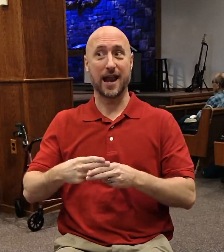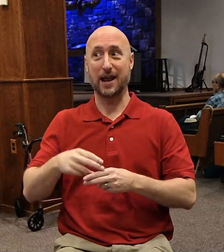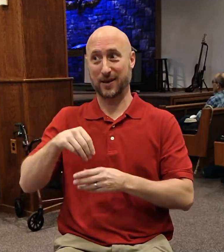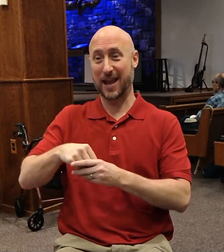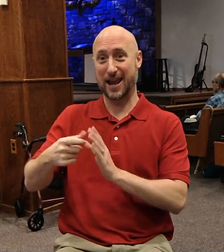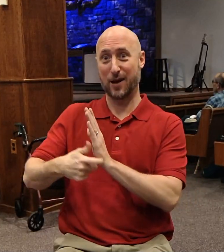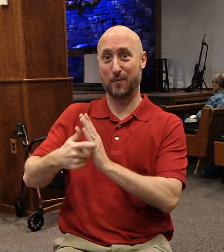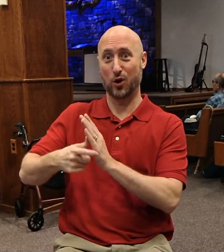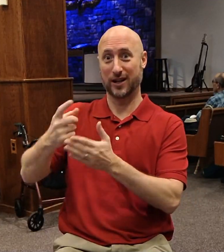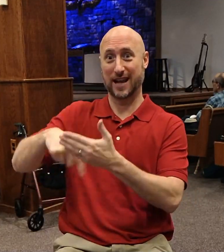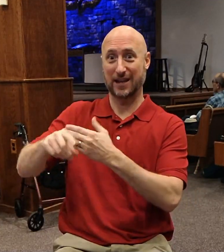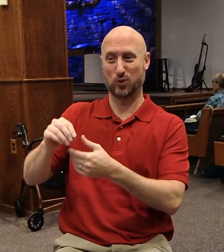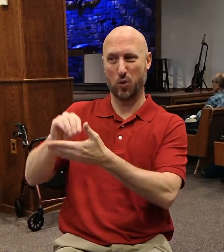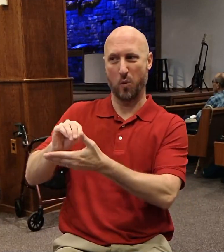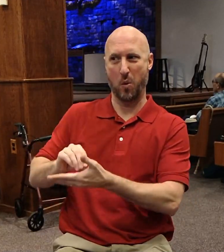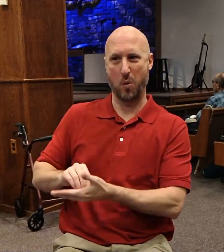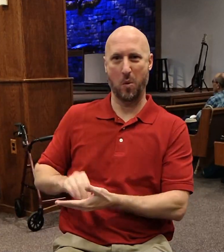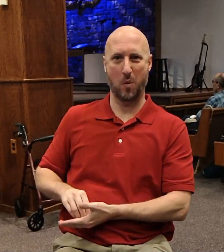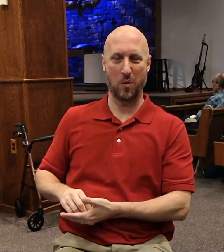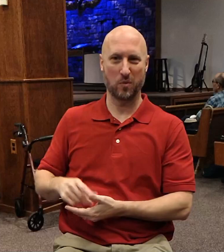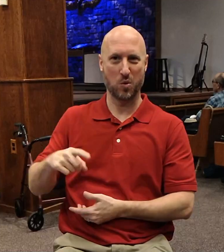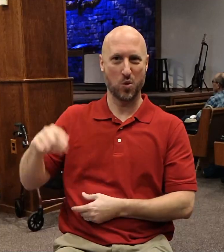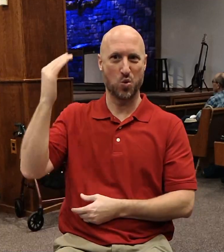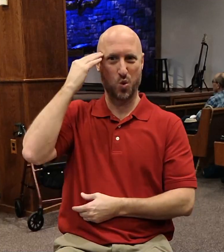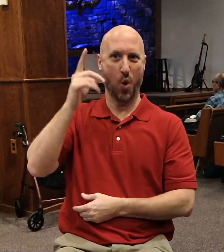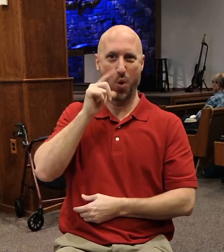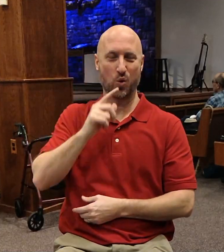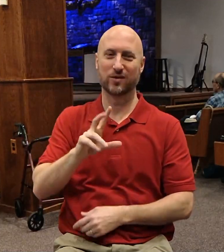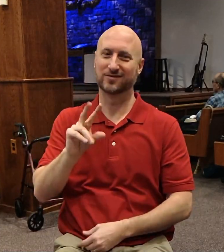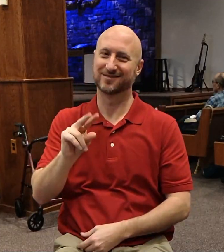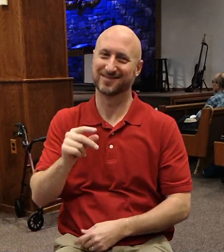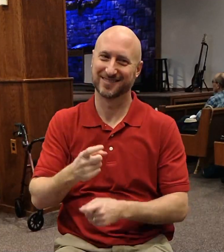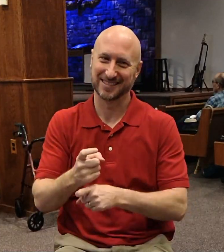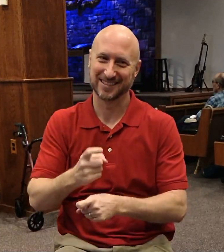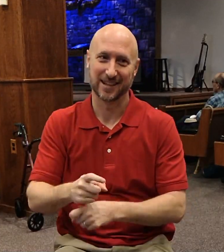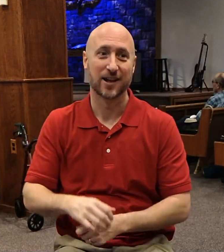But they're written in there and I try to pray for them.